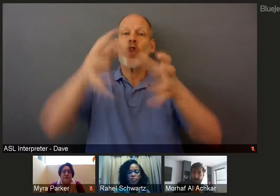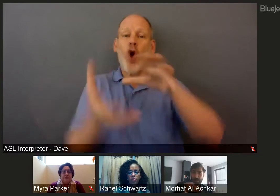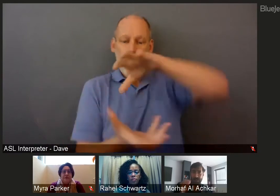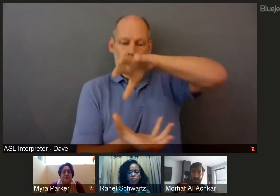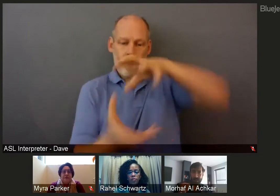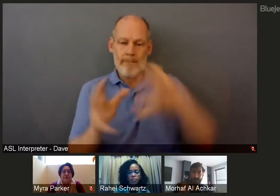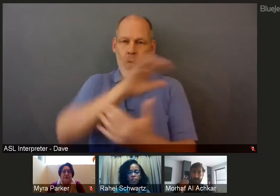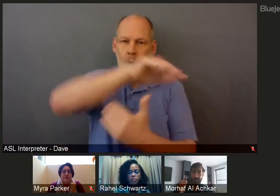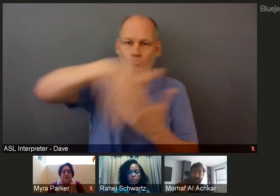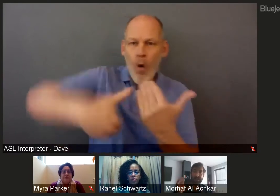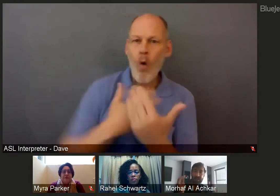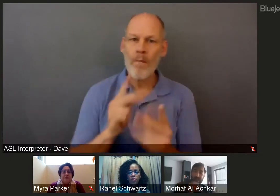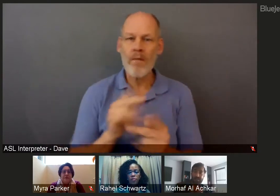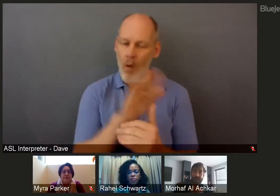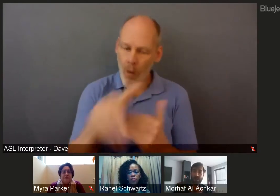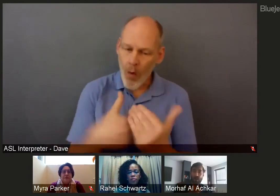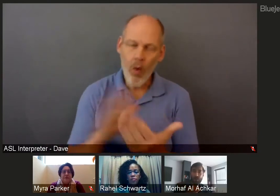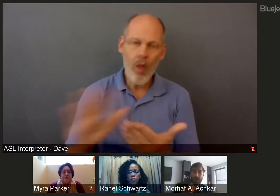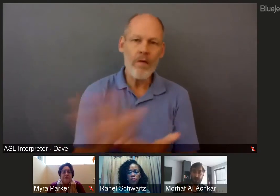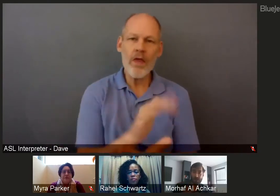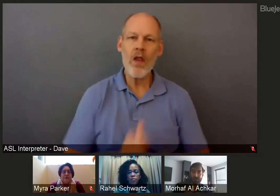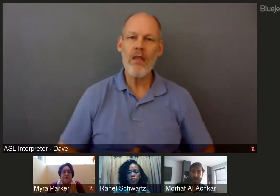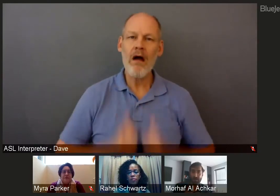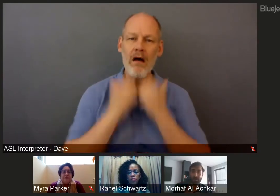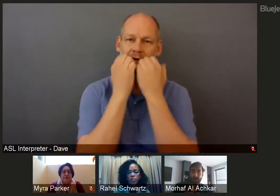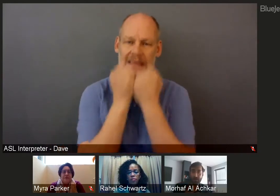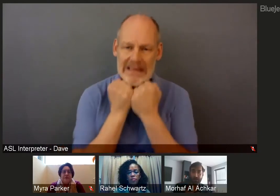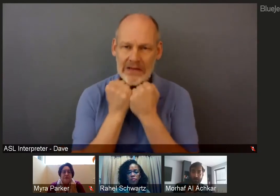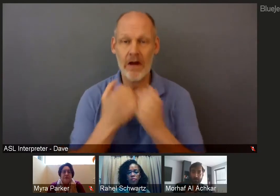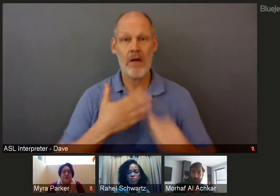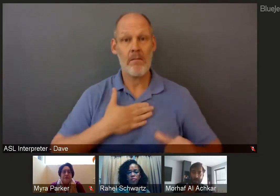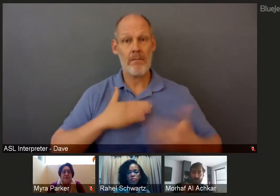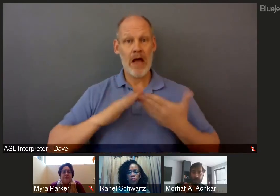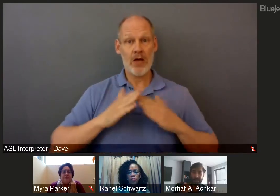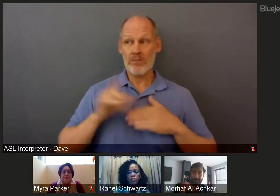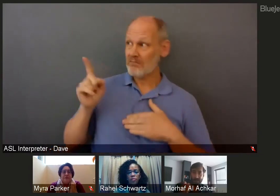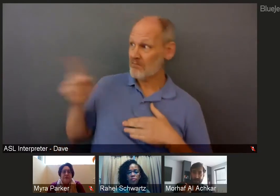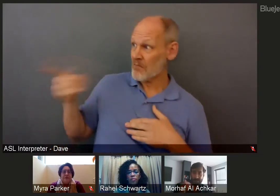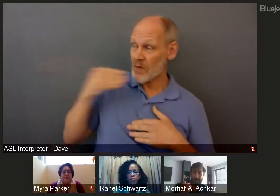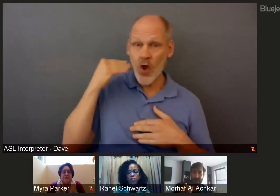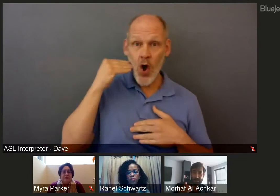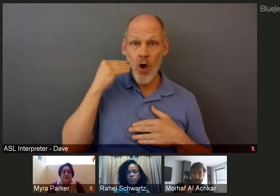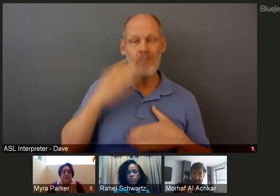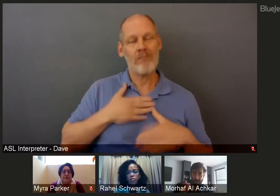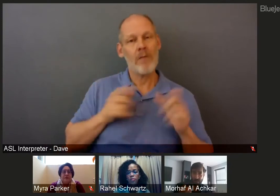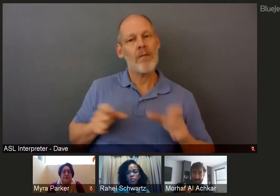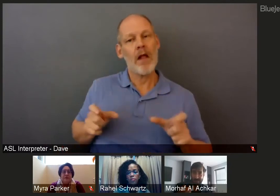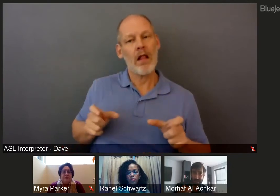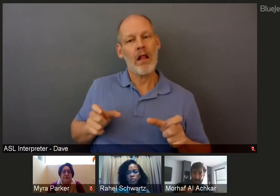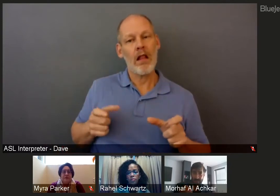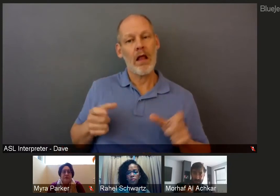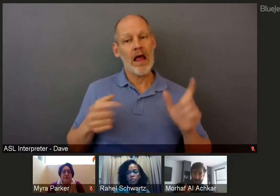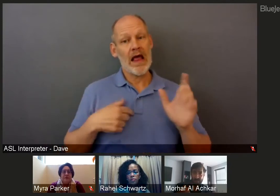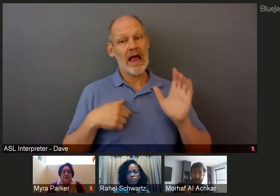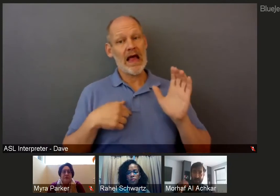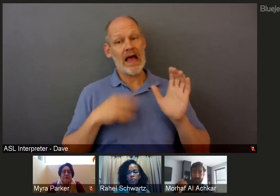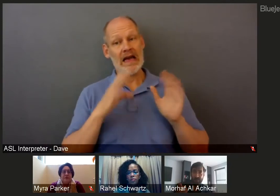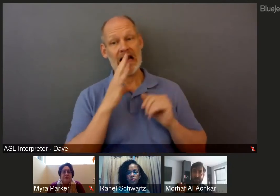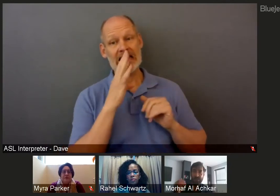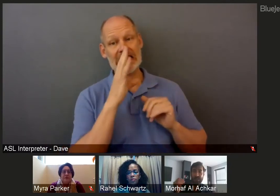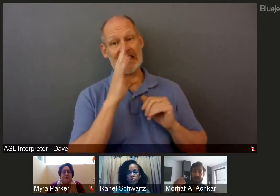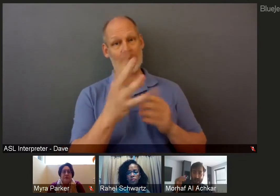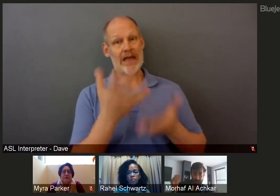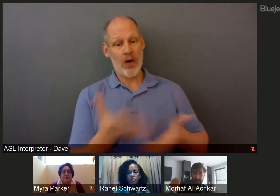My community here, my community there back home, they're my people. And when I speak on their behalf here with the voice that I have as a person